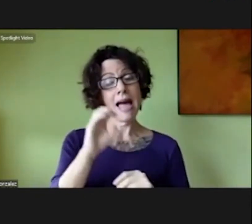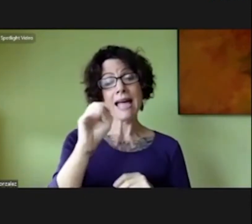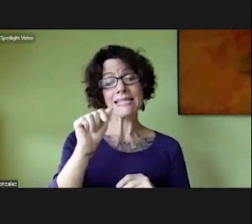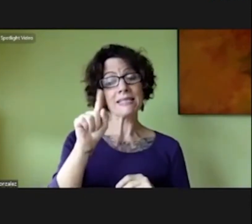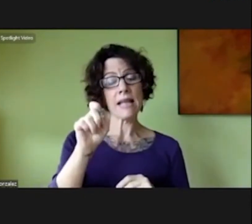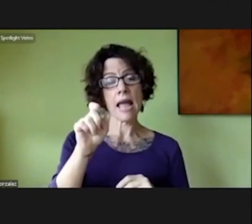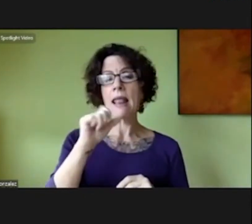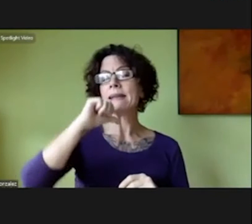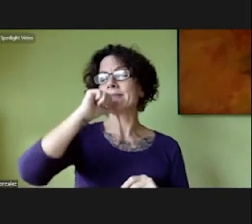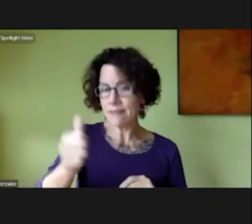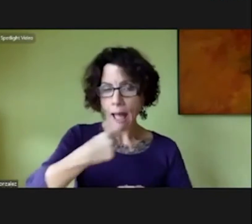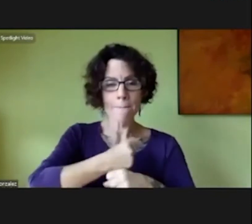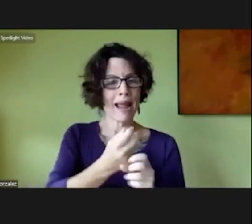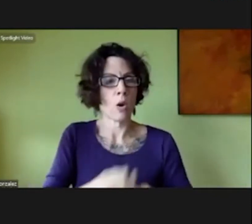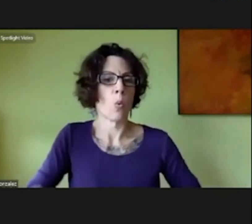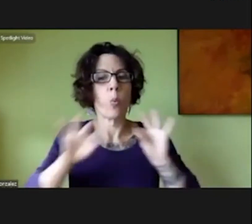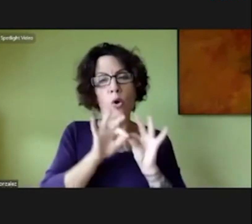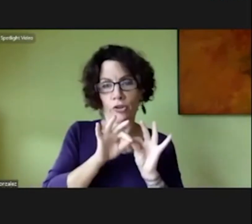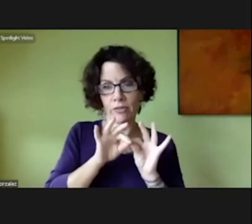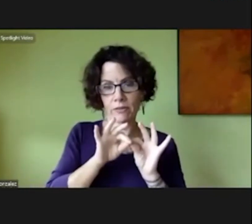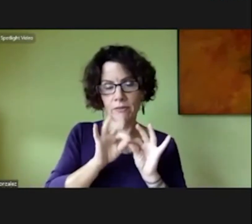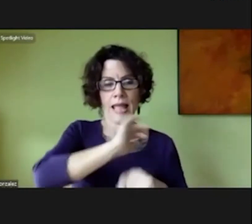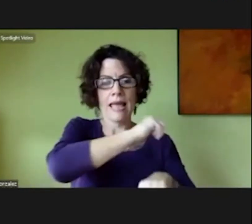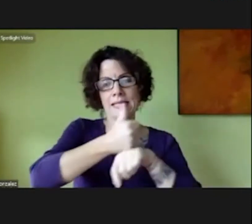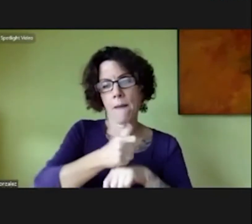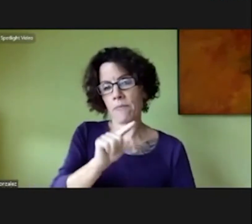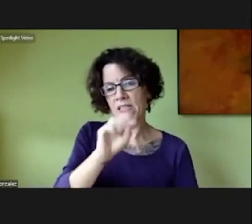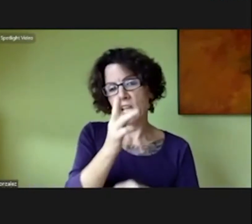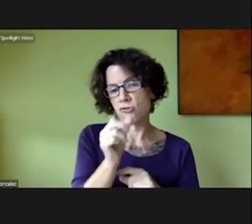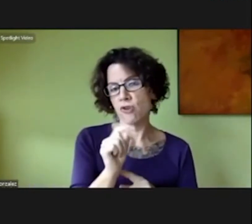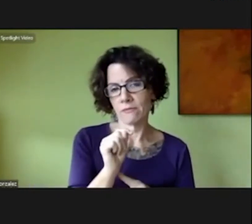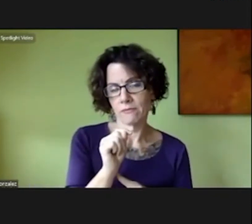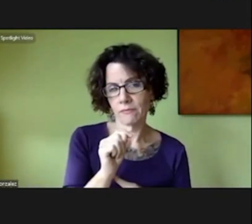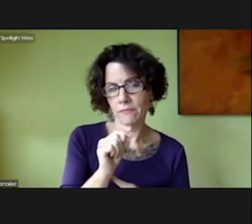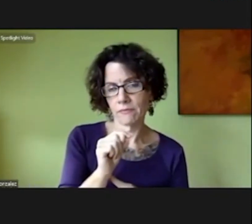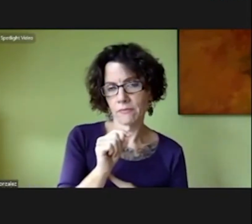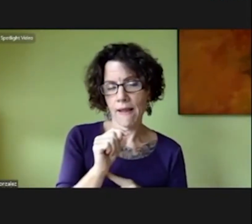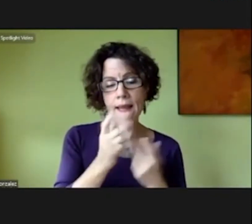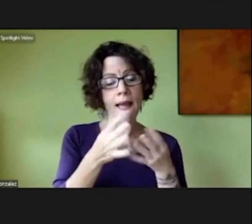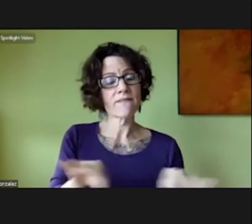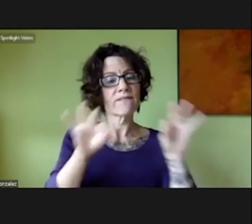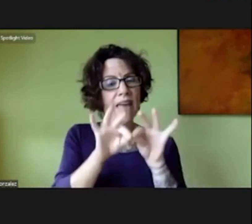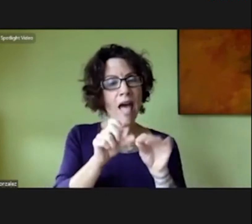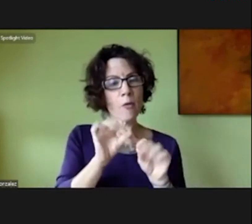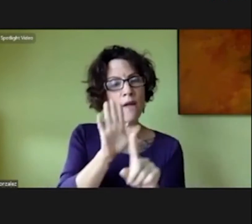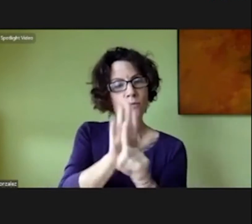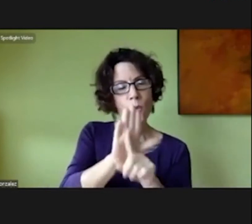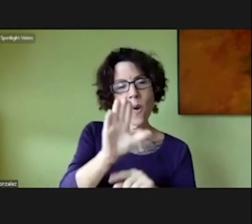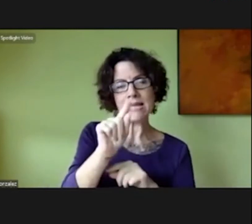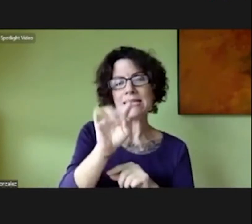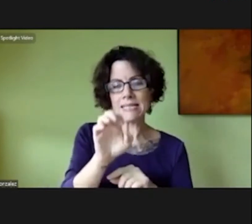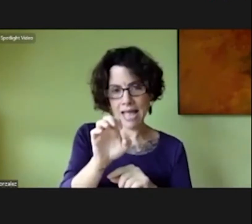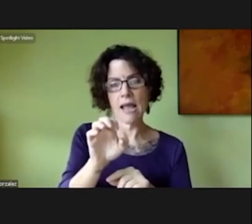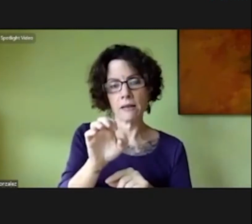I myself, I do not have a trust for my property because the total value of my estate does